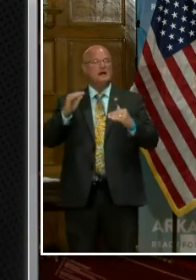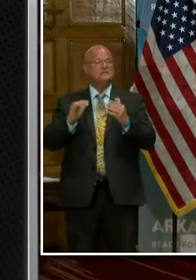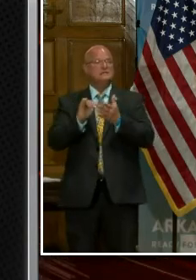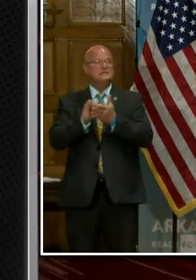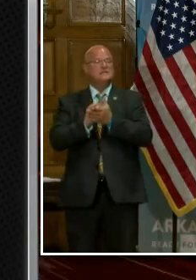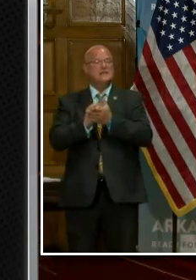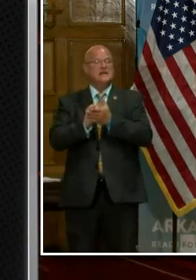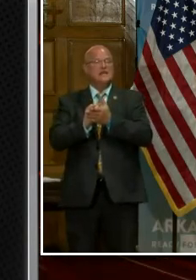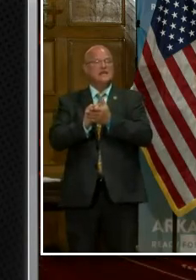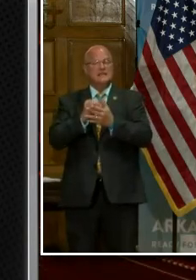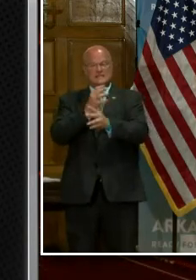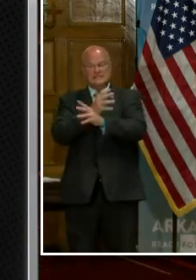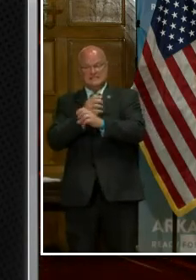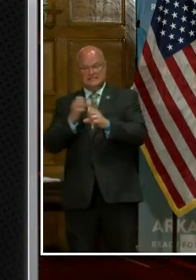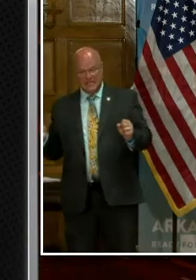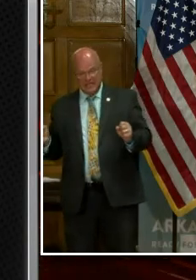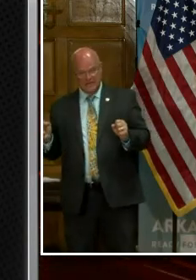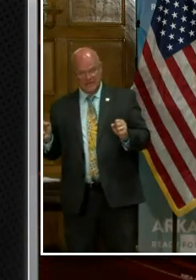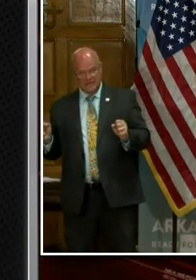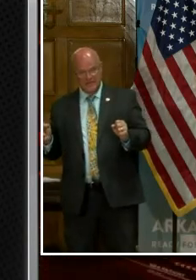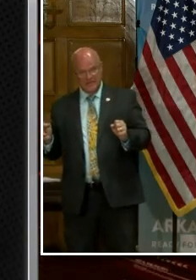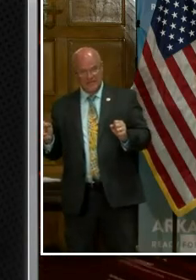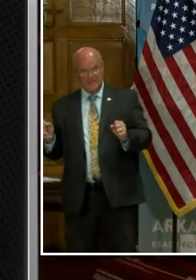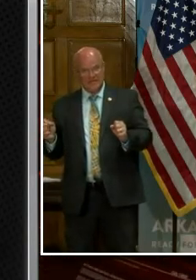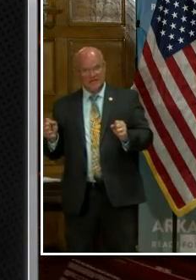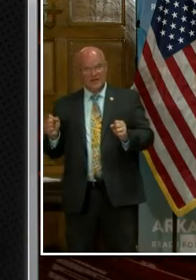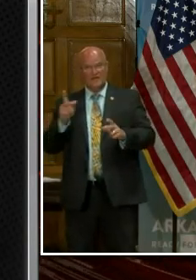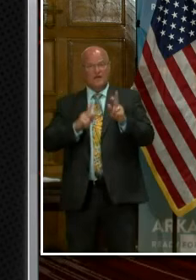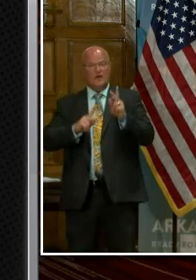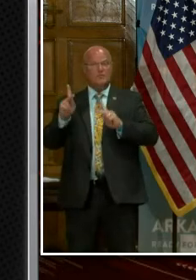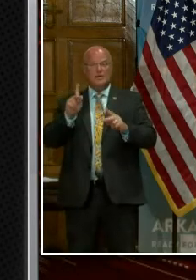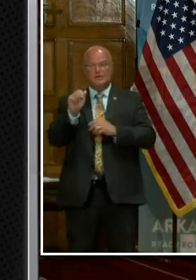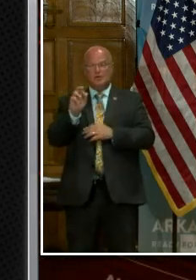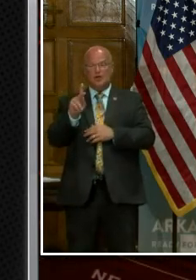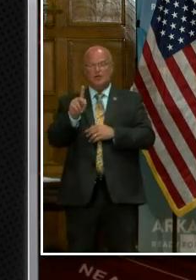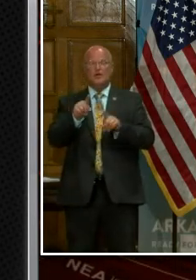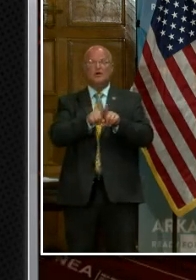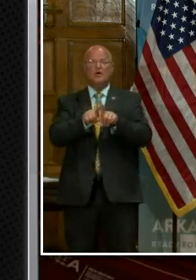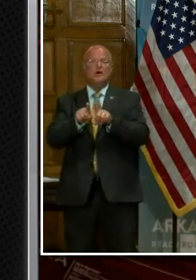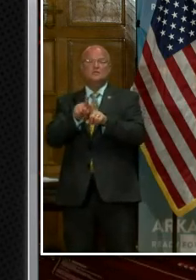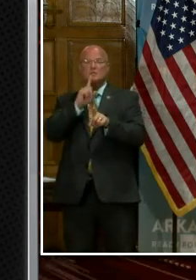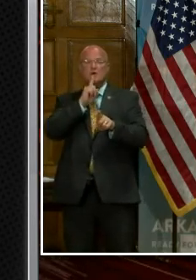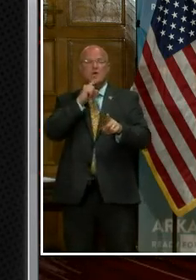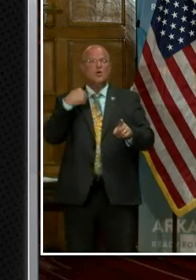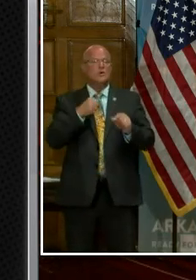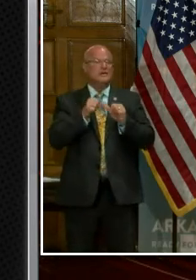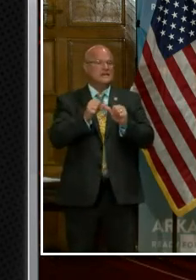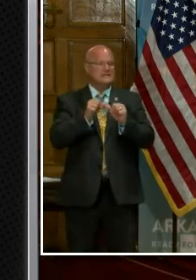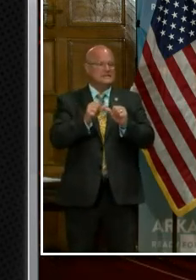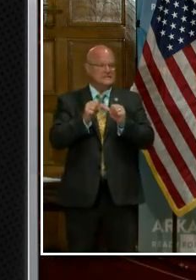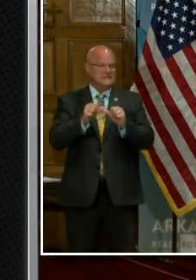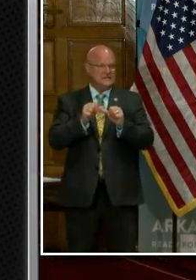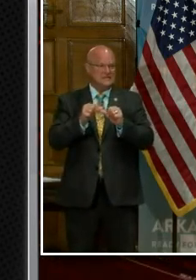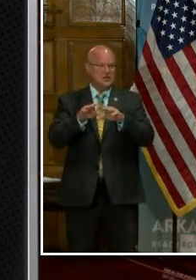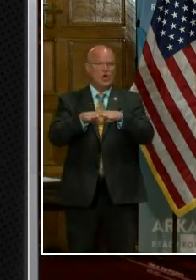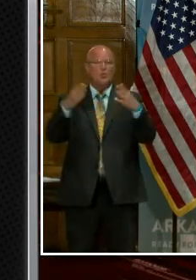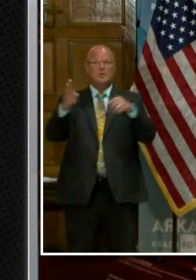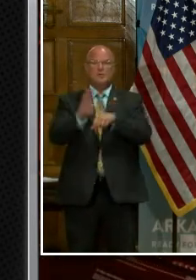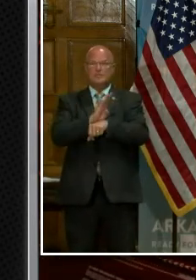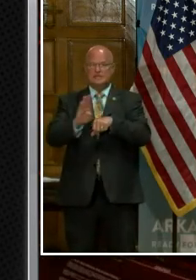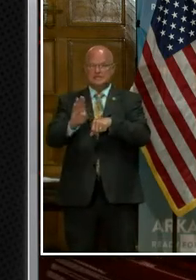the safety of Arkansans, but also make sure we can continue to open